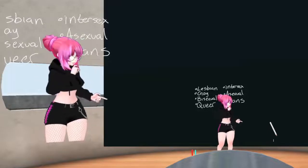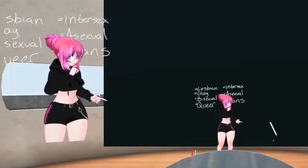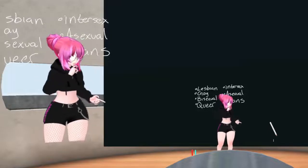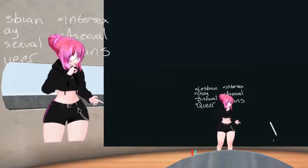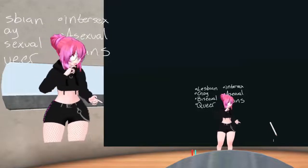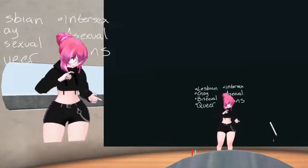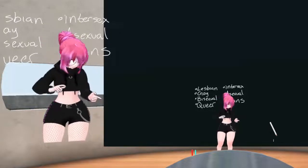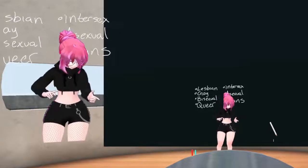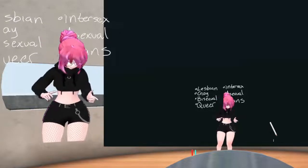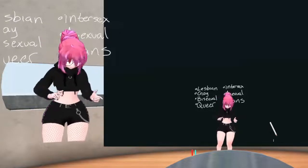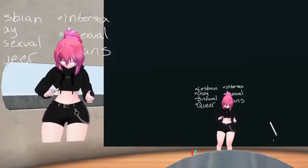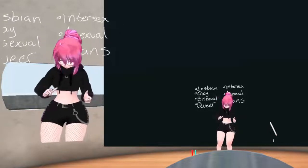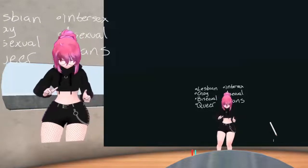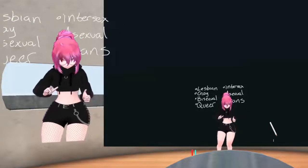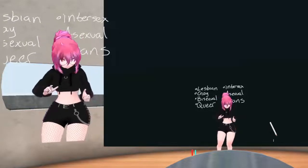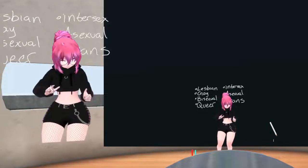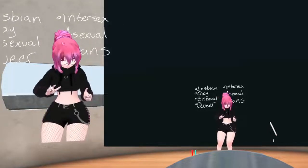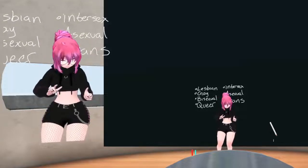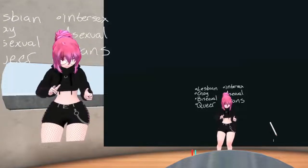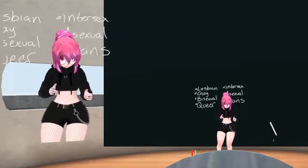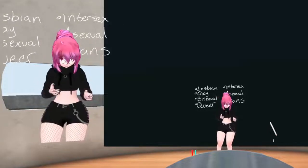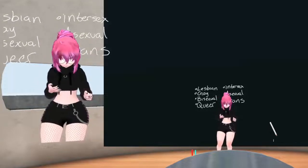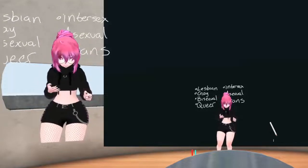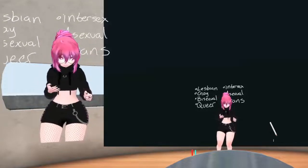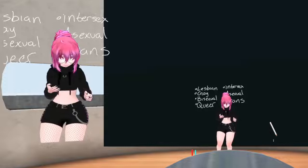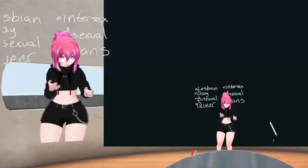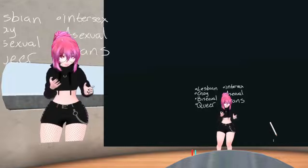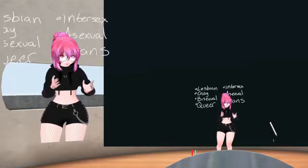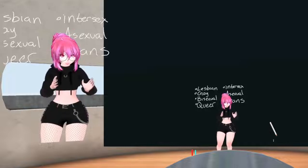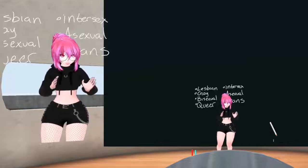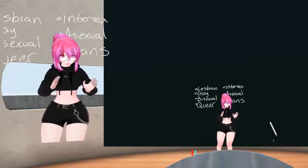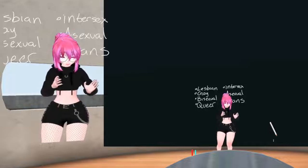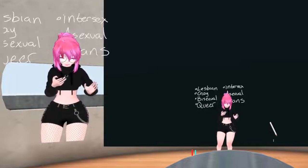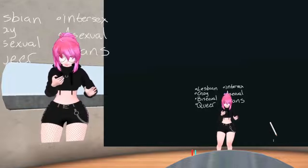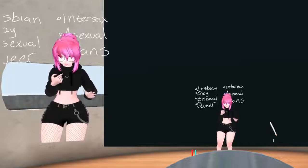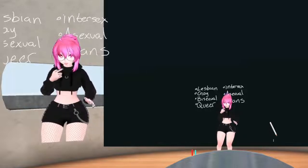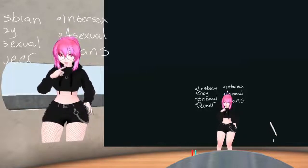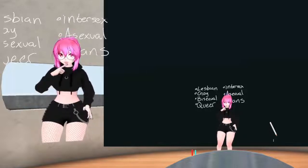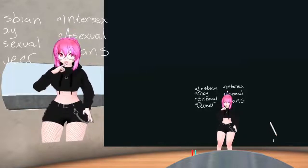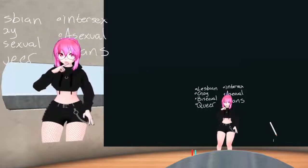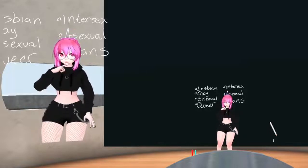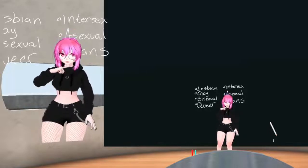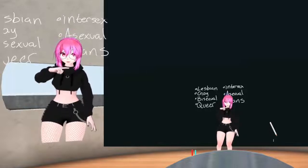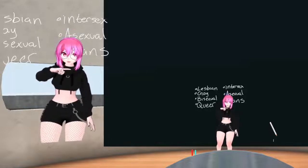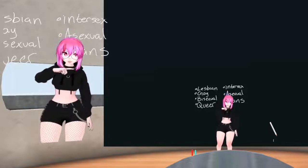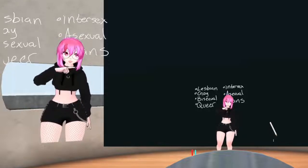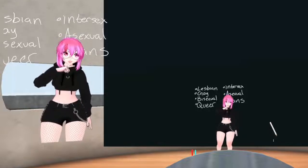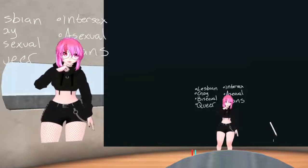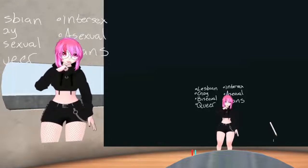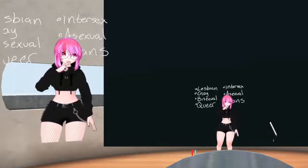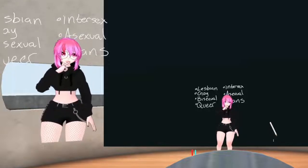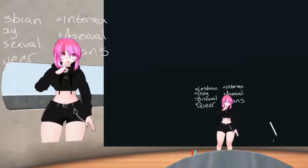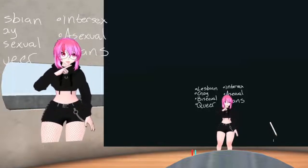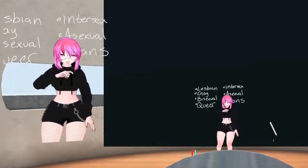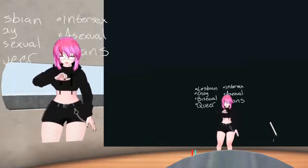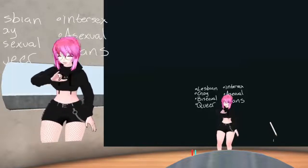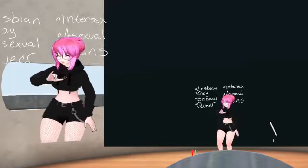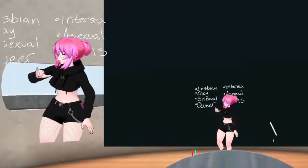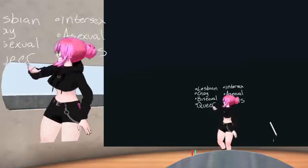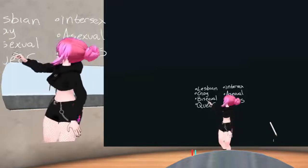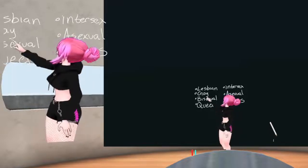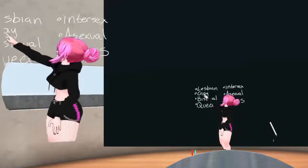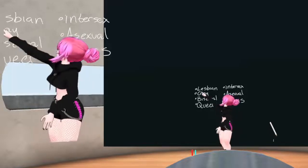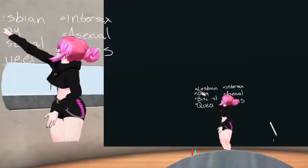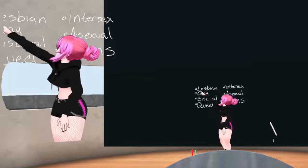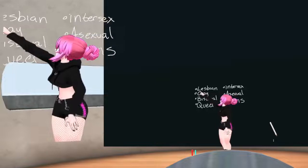G-hand for gay on the chin. All right, I just needed a moment, okay? But yeah, G, the letter G right on the chin, so it's the same